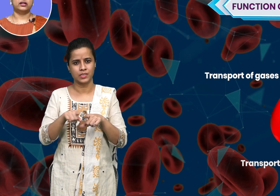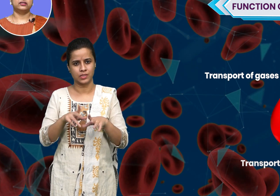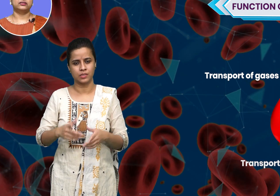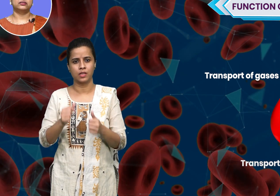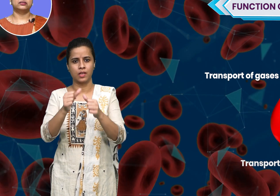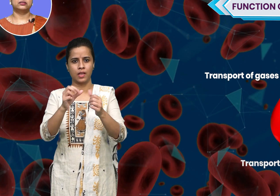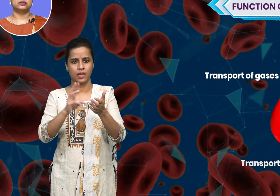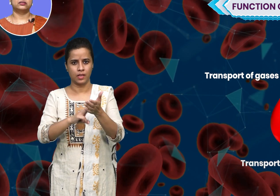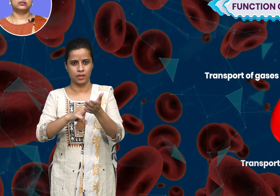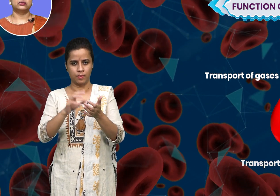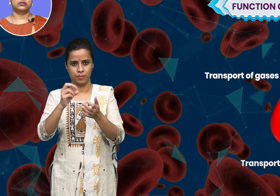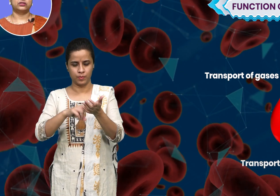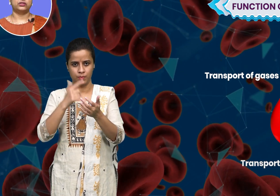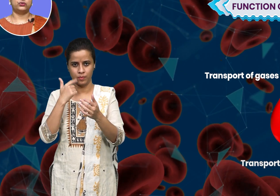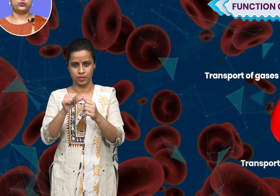ammonia,